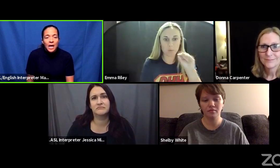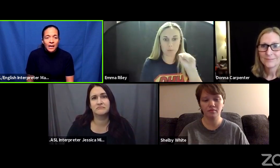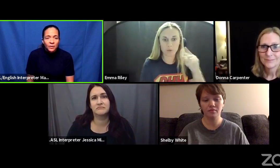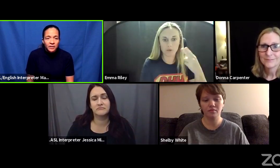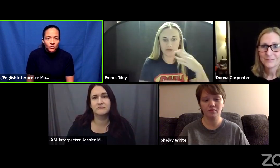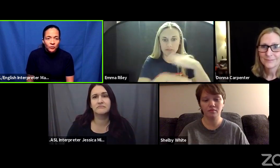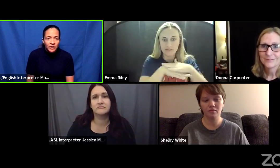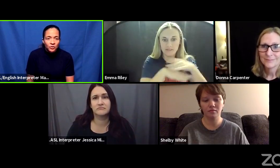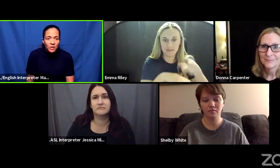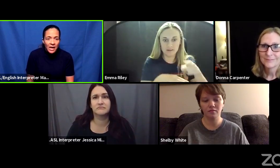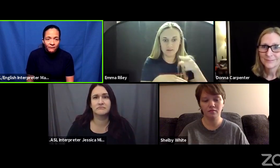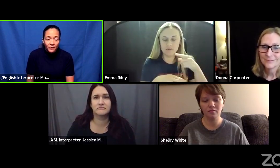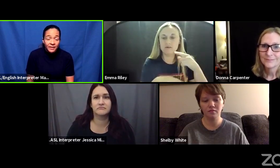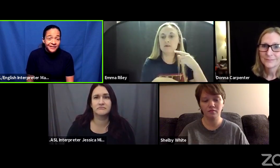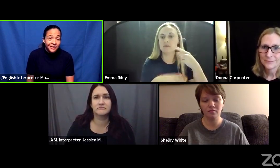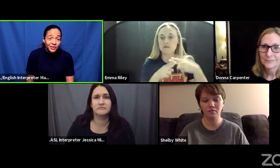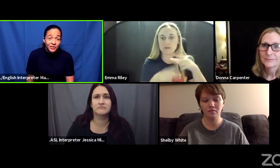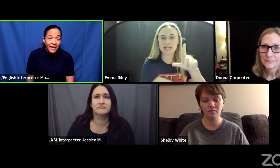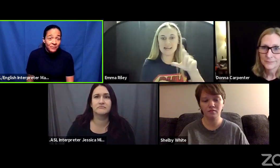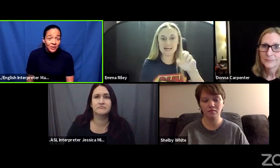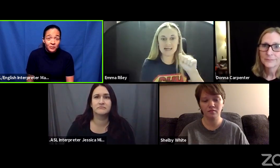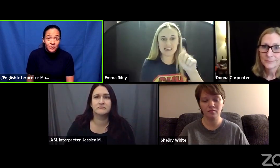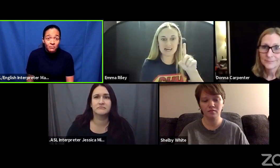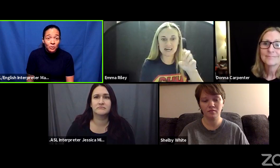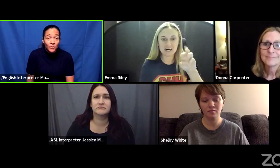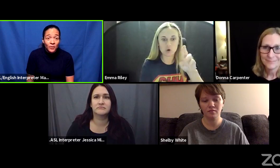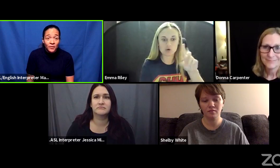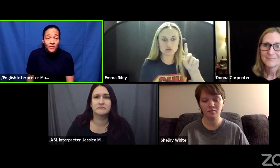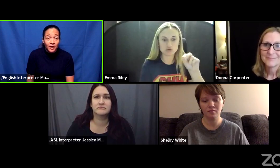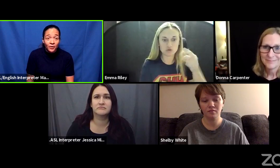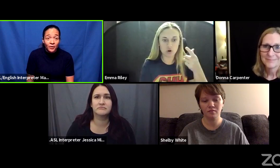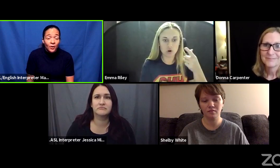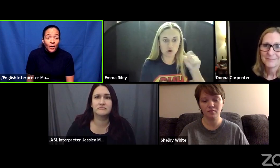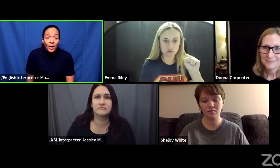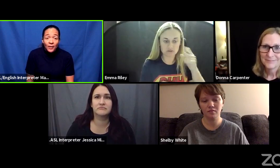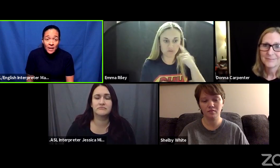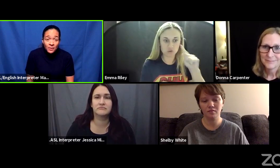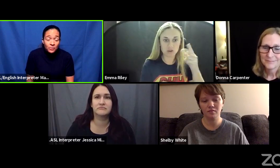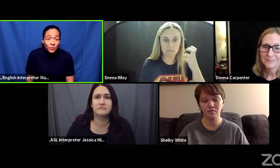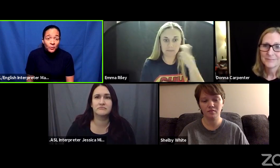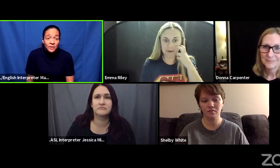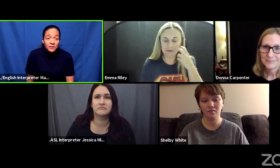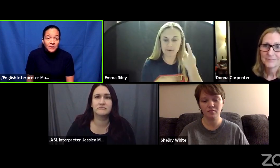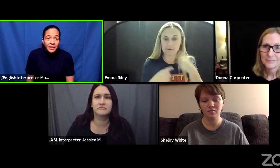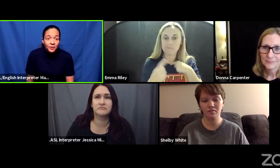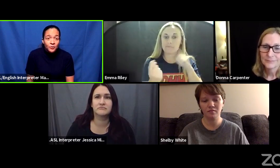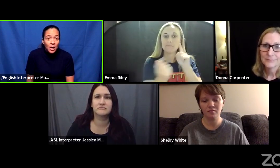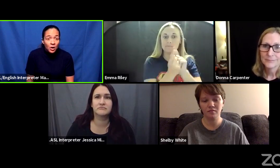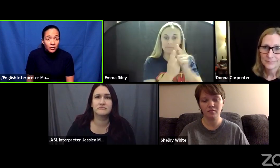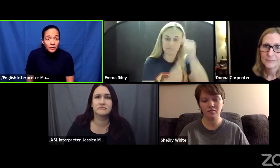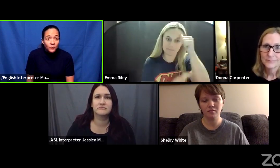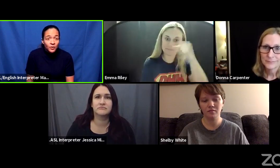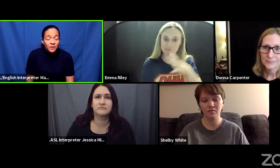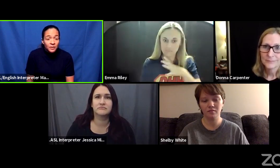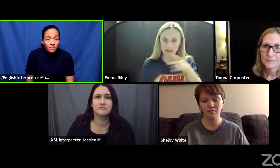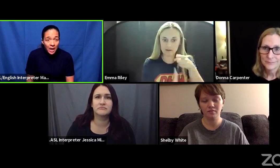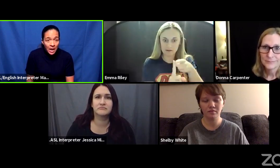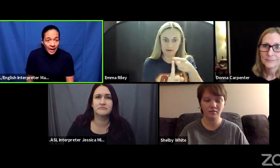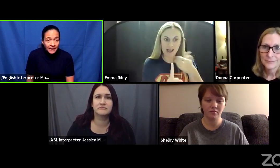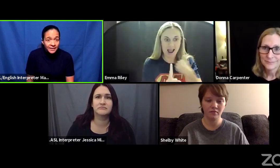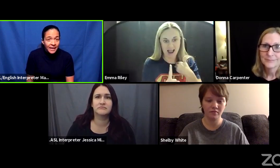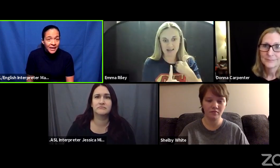2017. I went to a regional conference and it just so happened there was a booth there. And the booth was Leader Dogs for